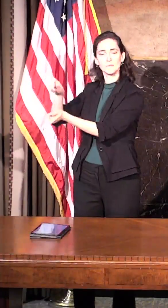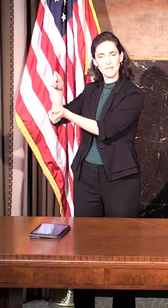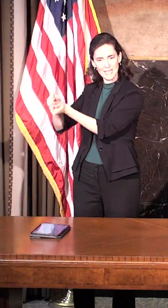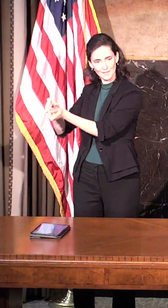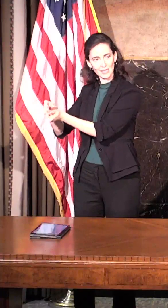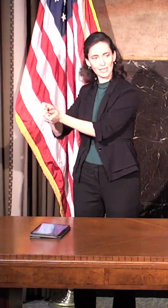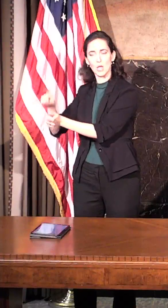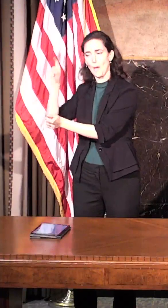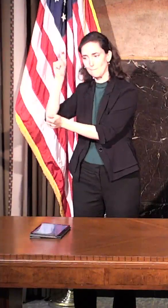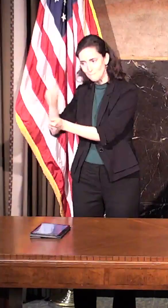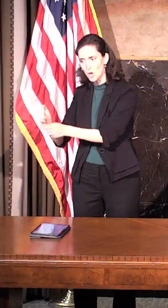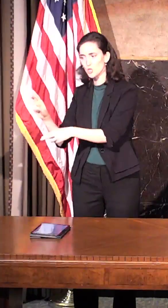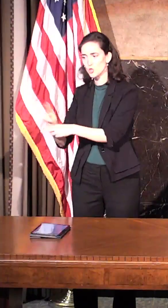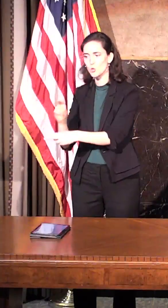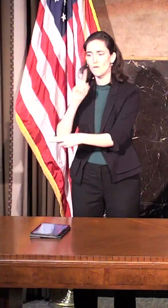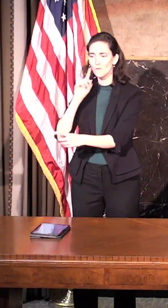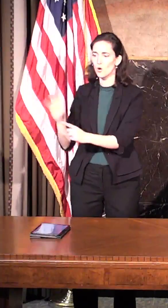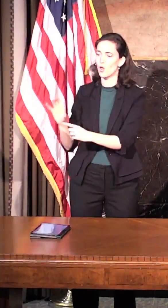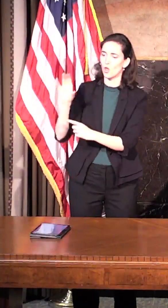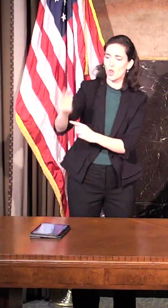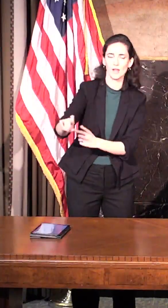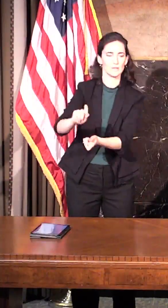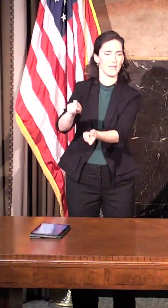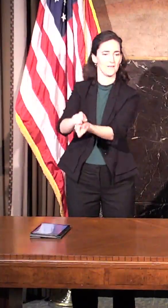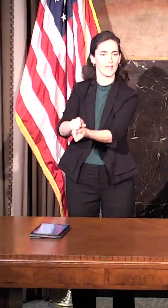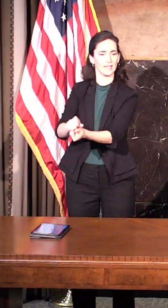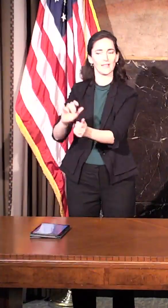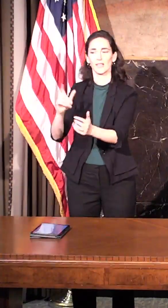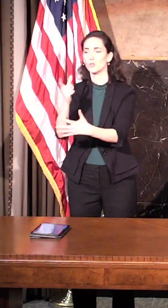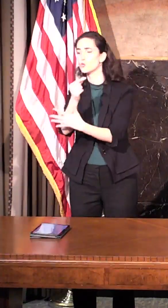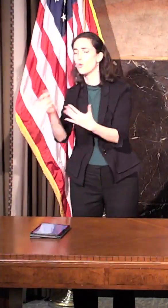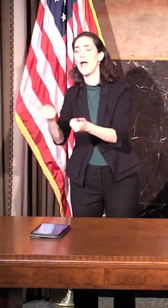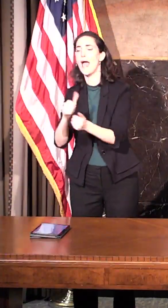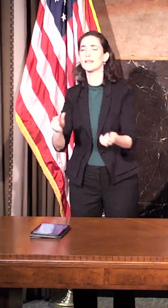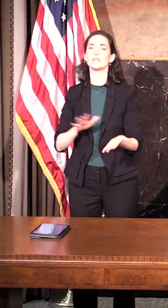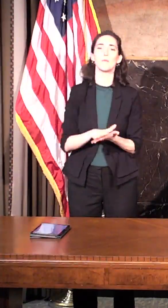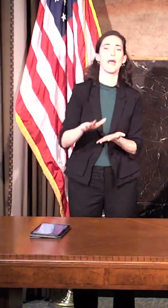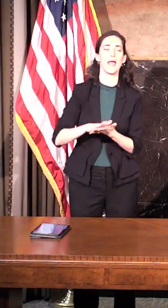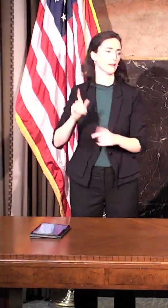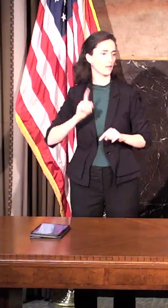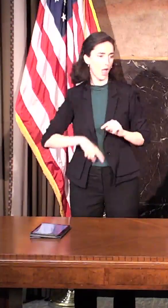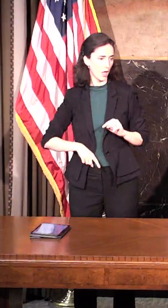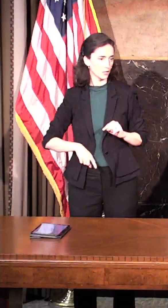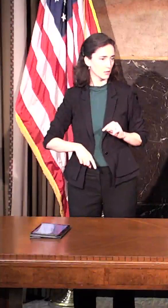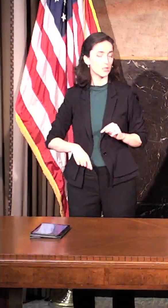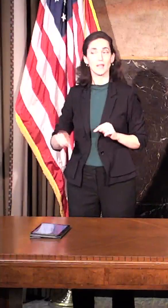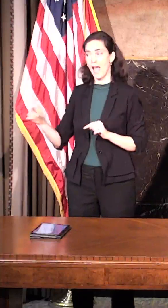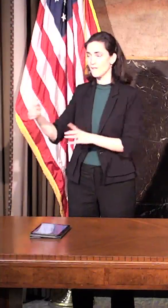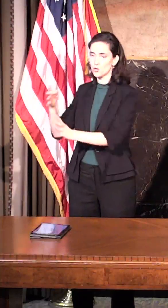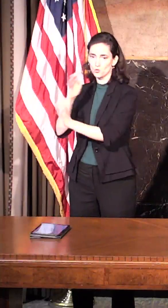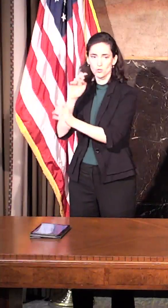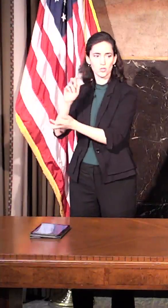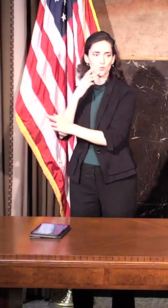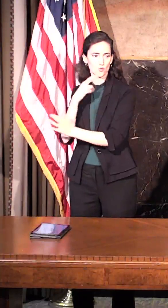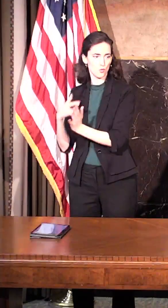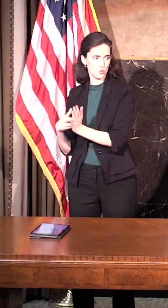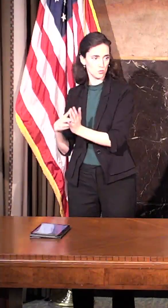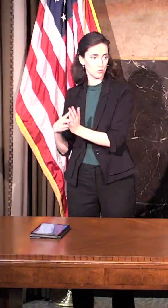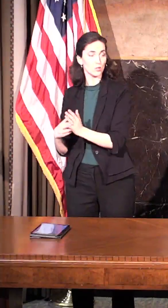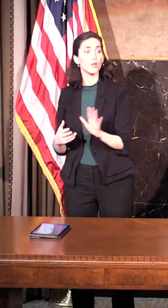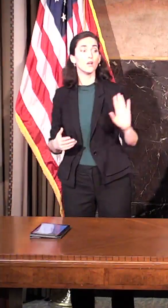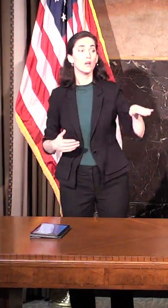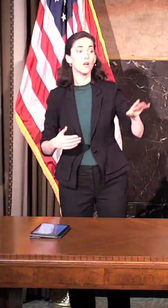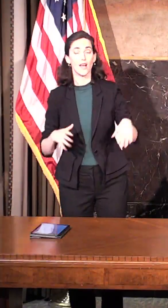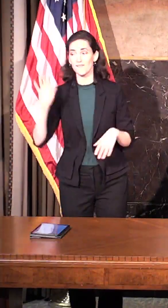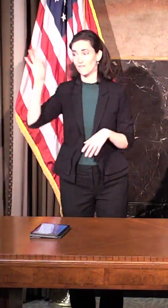strings attached to them and things that they can be used for and can't be used for. And quite frankly, some of the rules by the